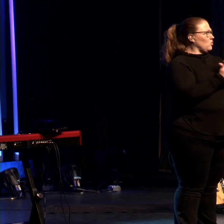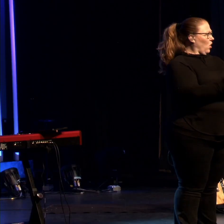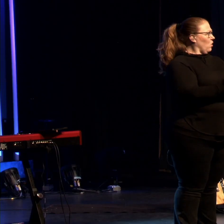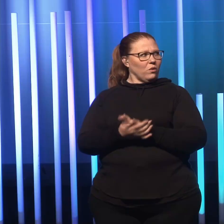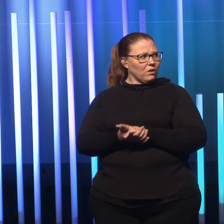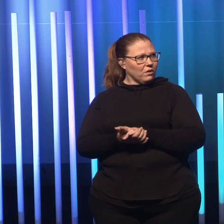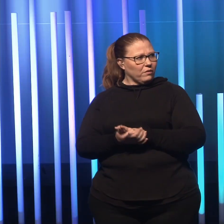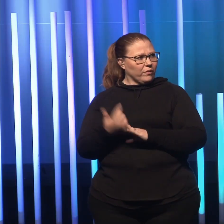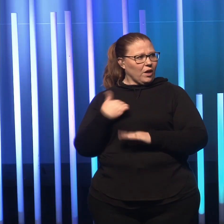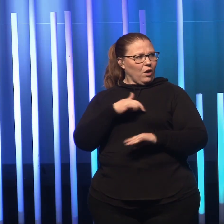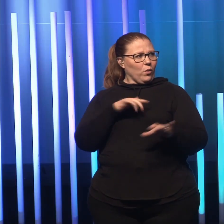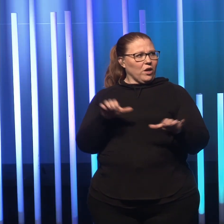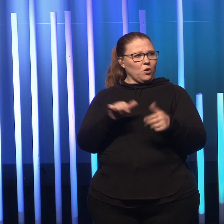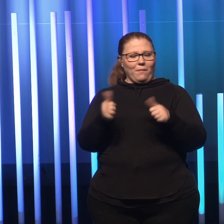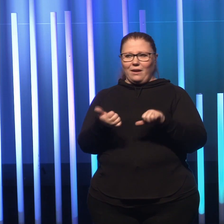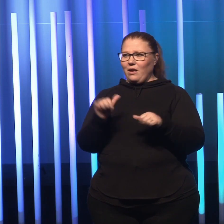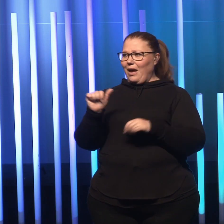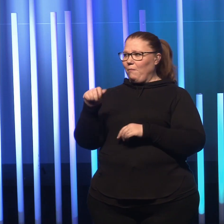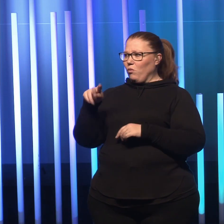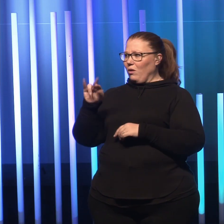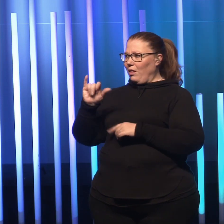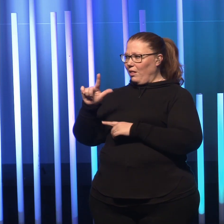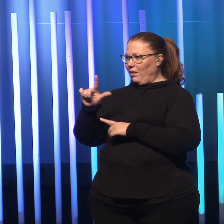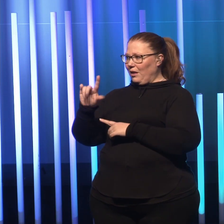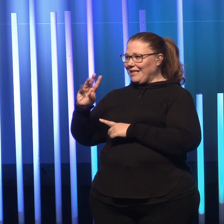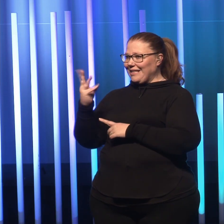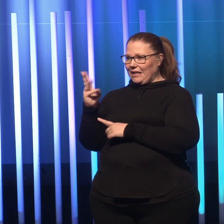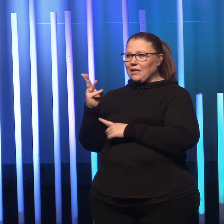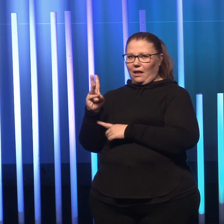going to do baptisms on April 16th if you want to be a part of that.